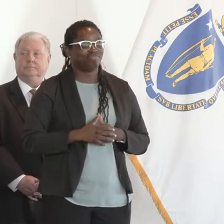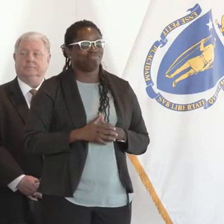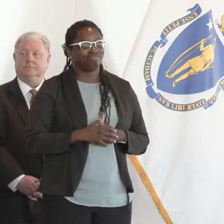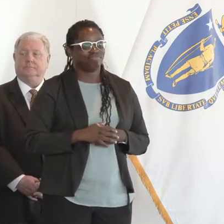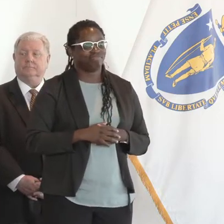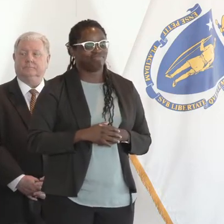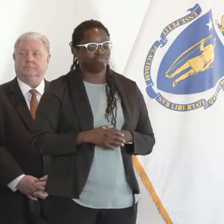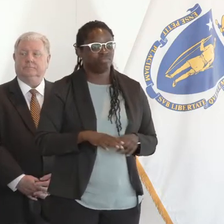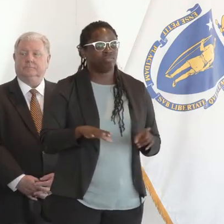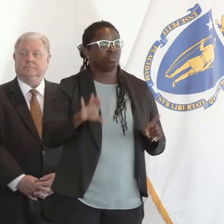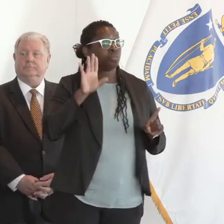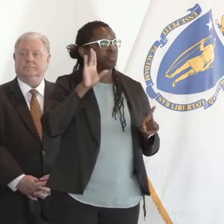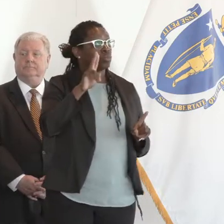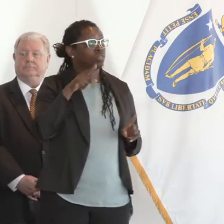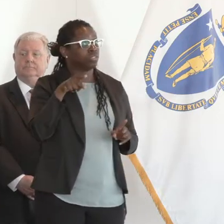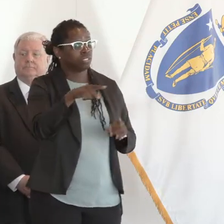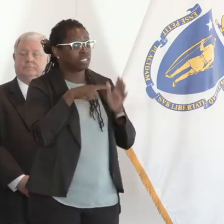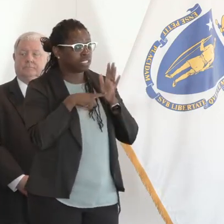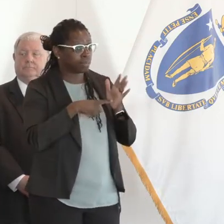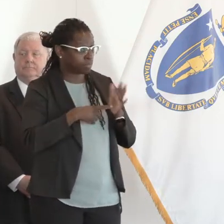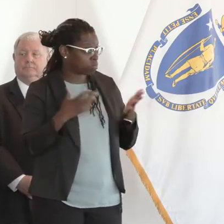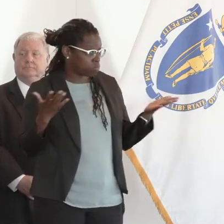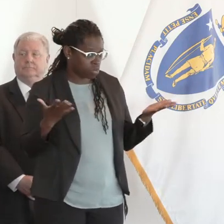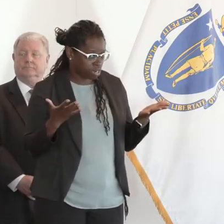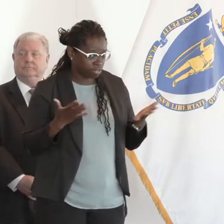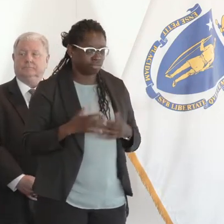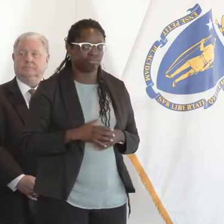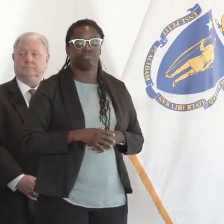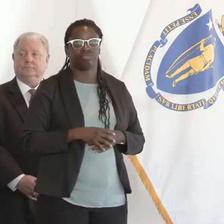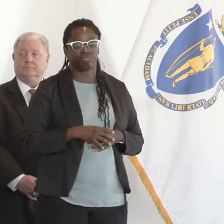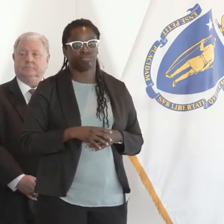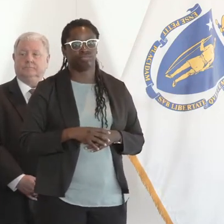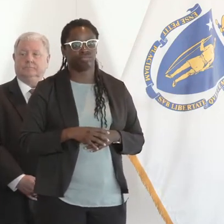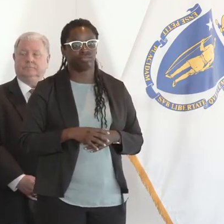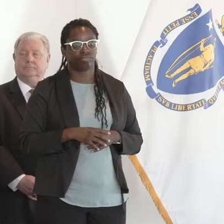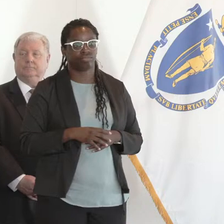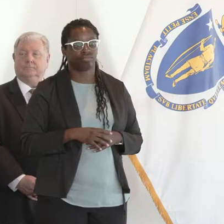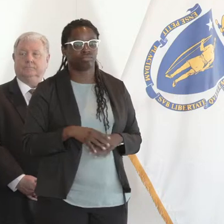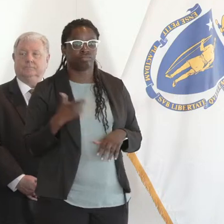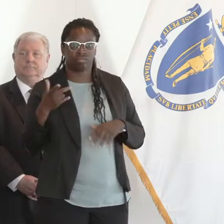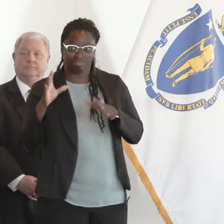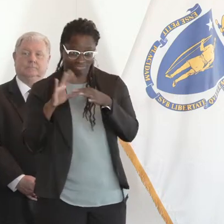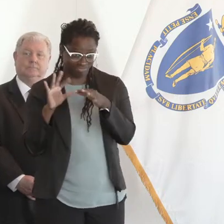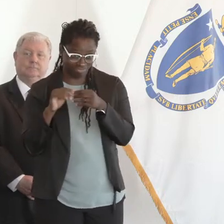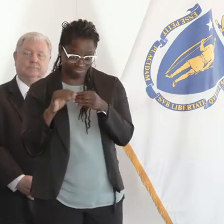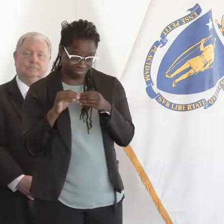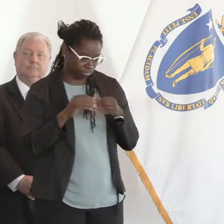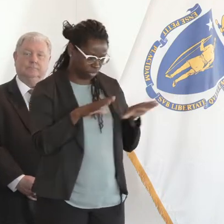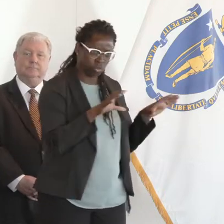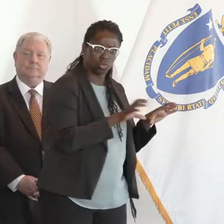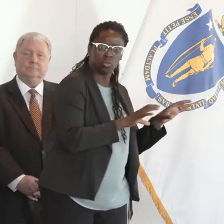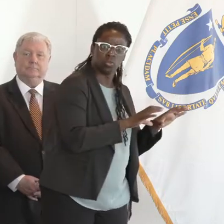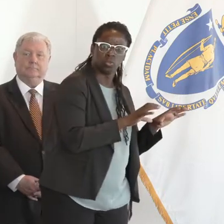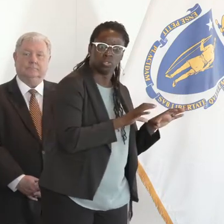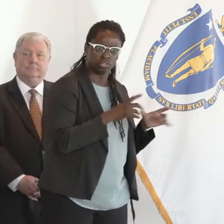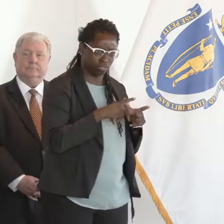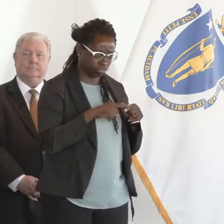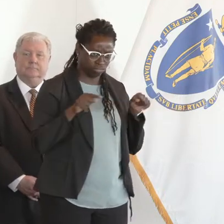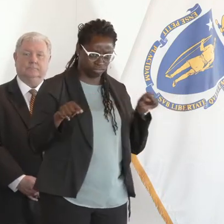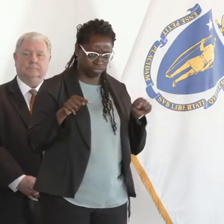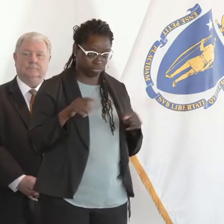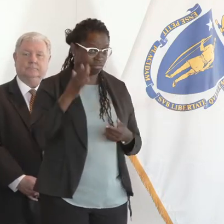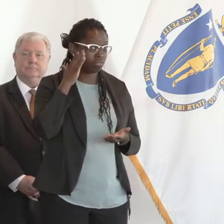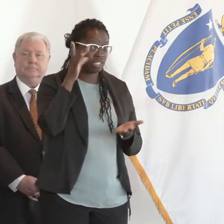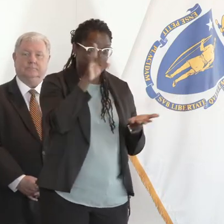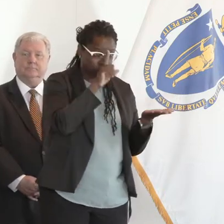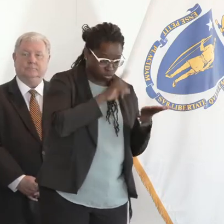not only an example of walking the walk with the incredible academic research and innovation that's happening